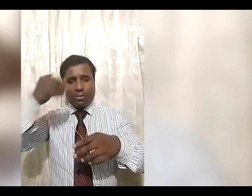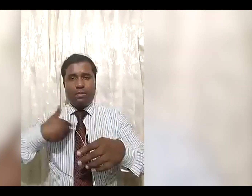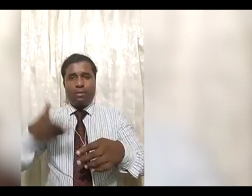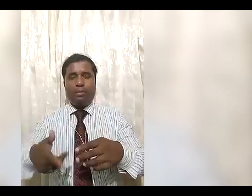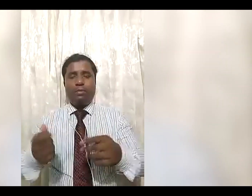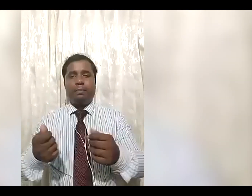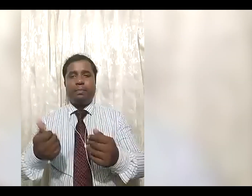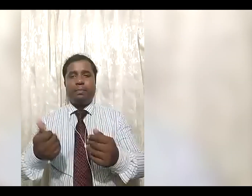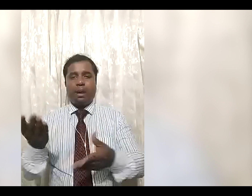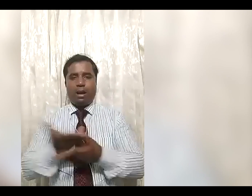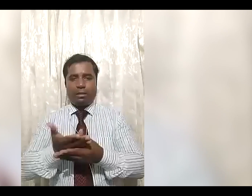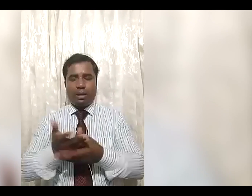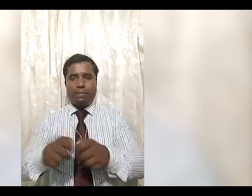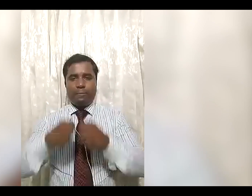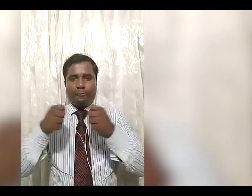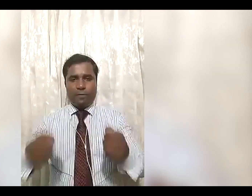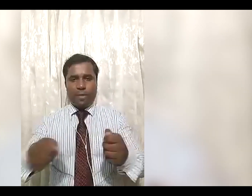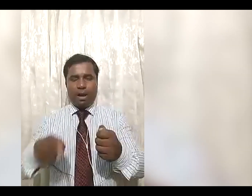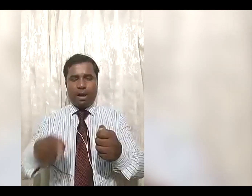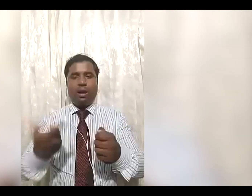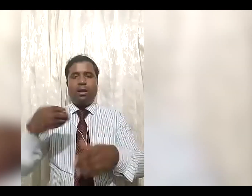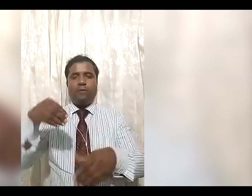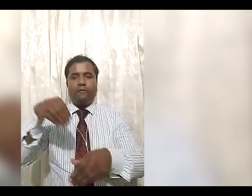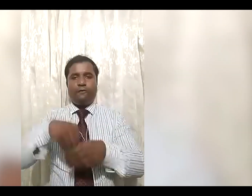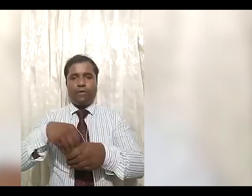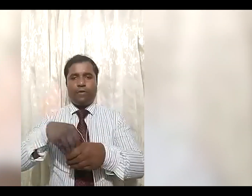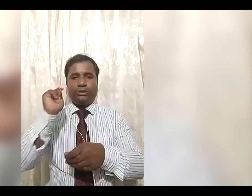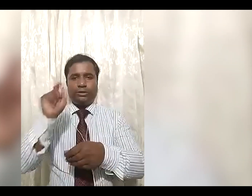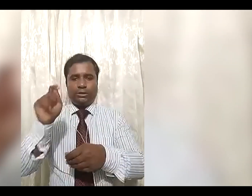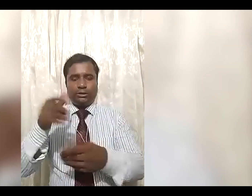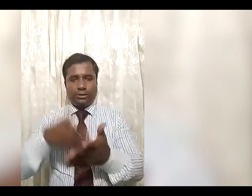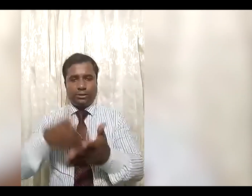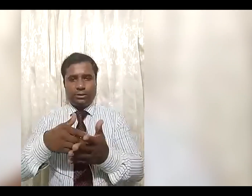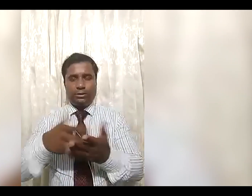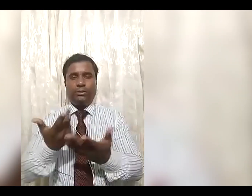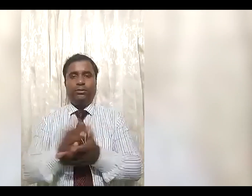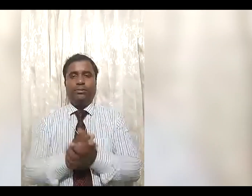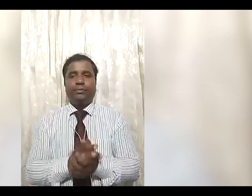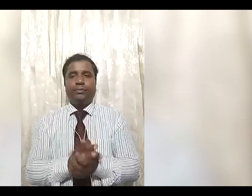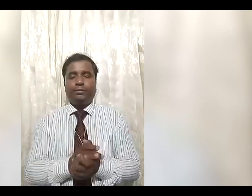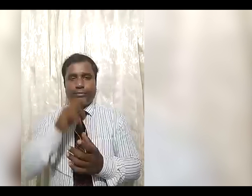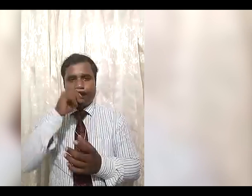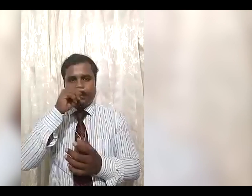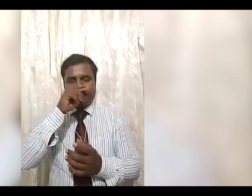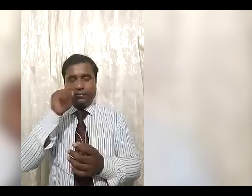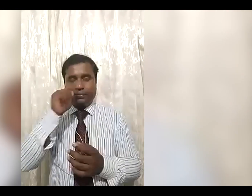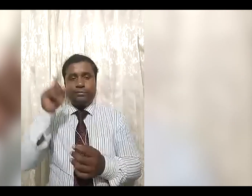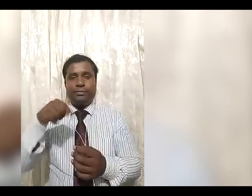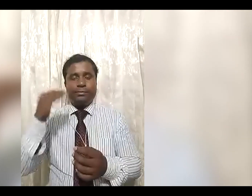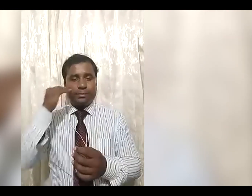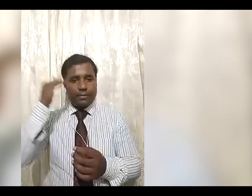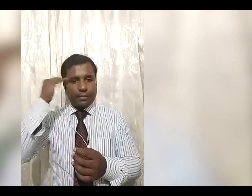papers, our election notice, and disabled person. Suppose